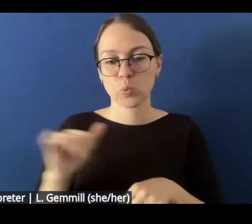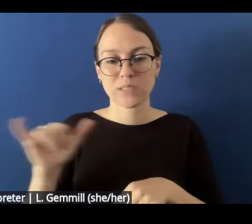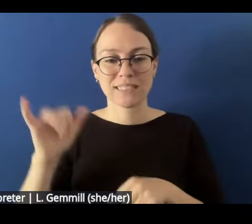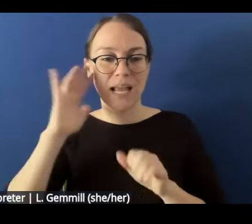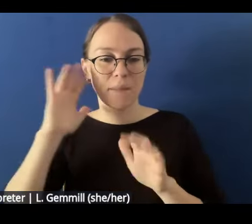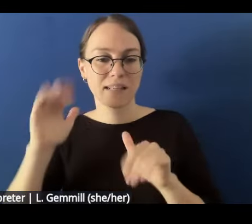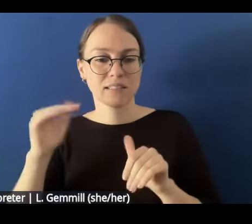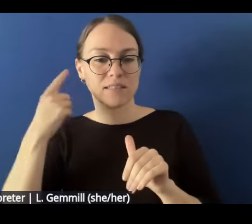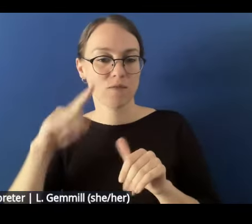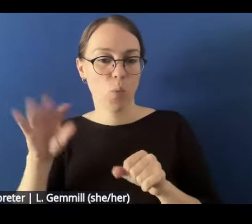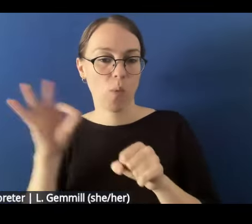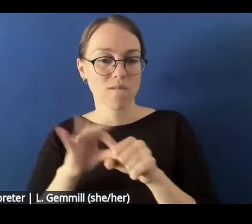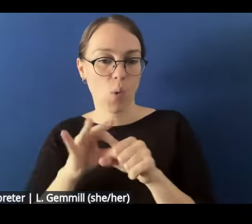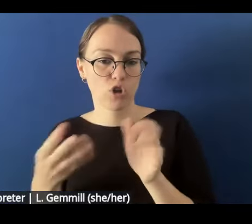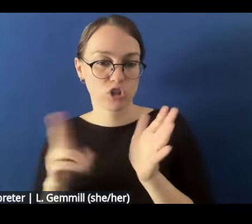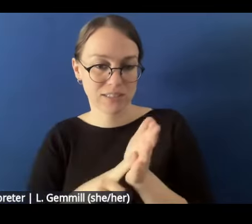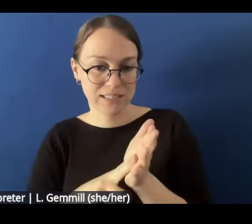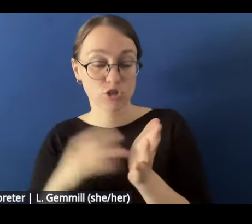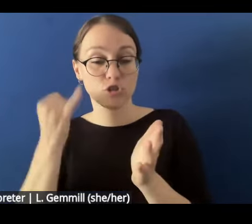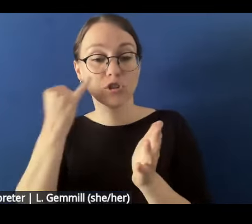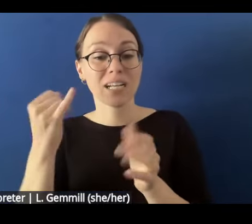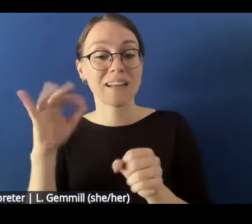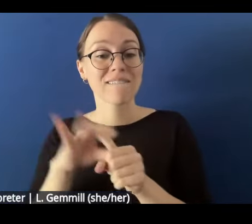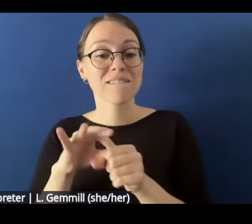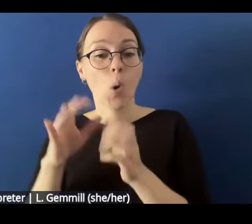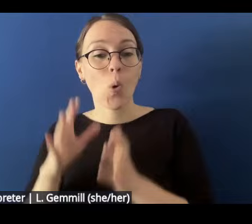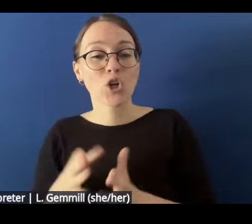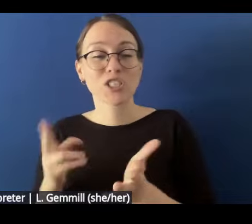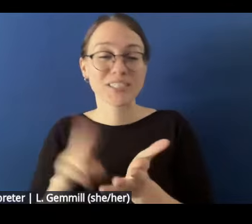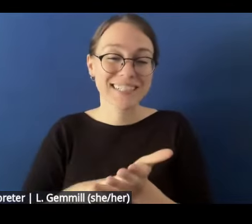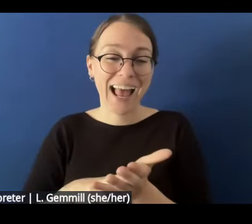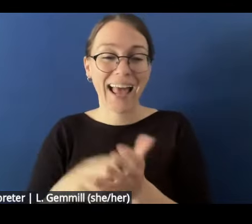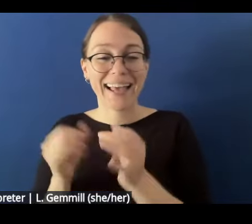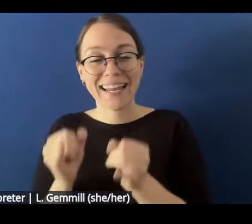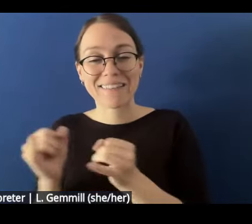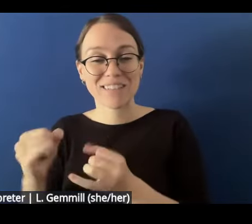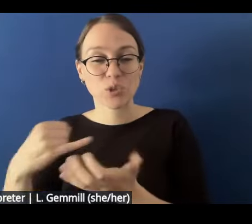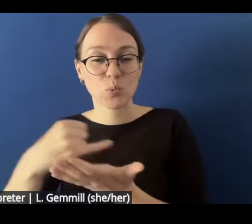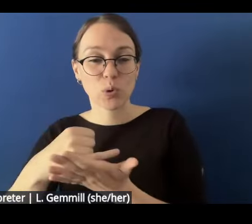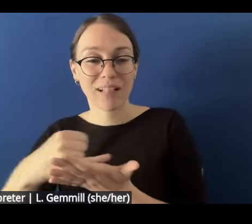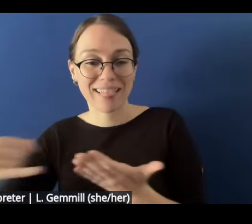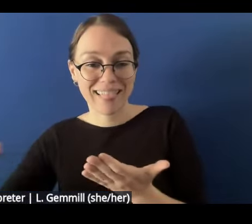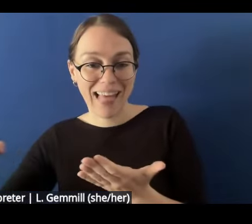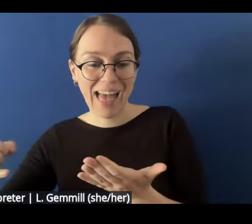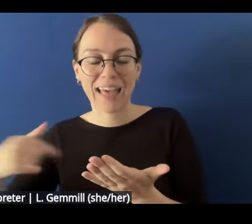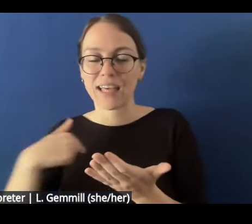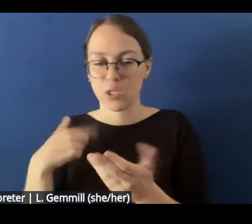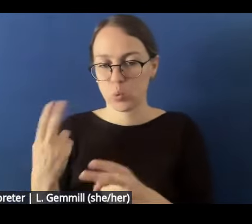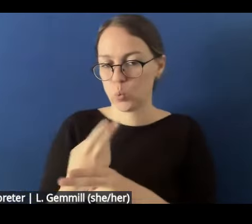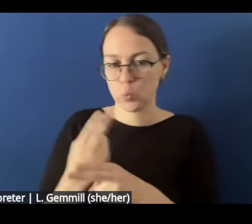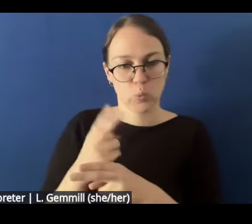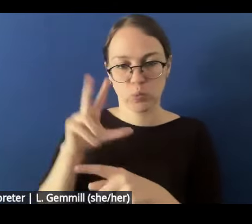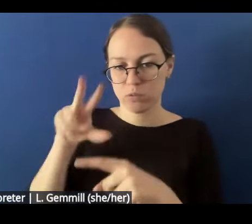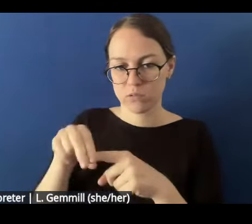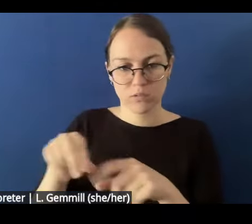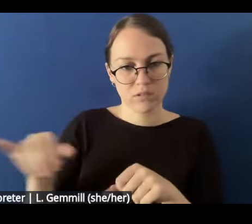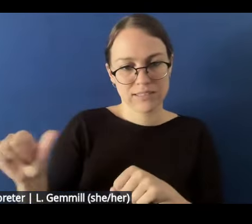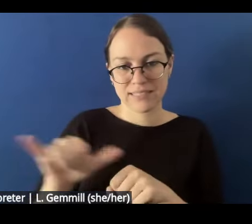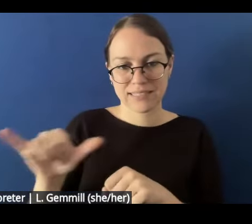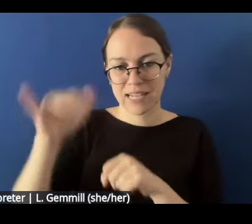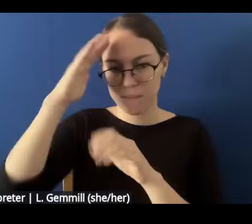signing a individual line. We'll use those same standards to determine whether or not it sufficiently agrees. That's what's all spelled out in the manuals